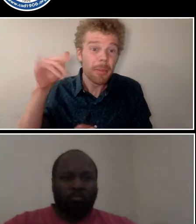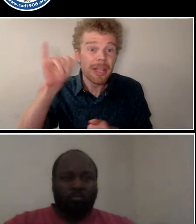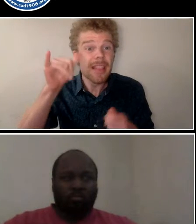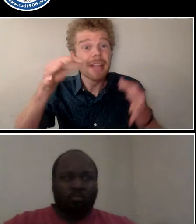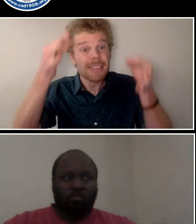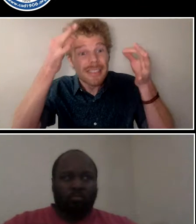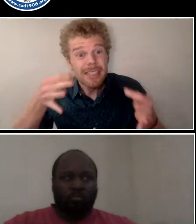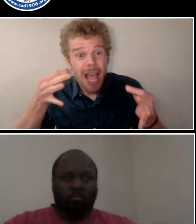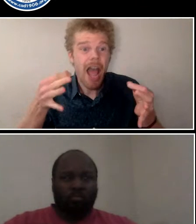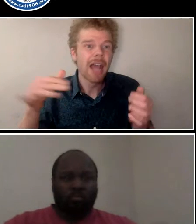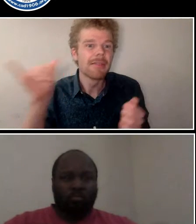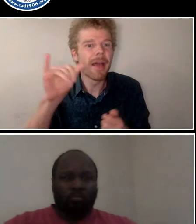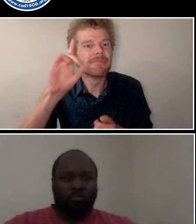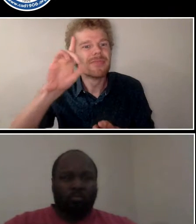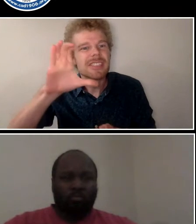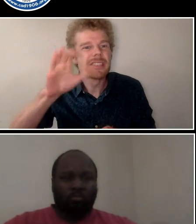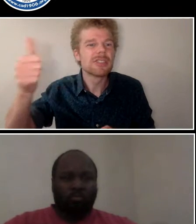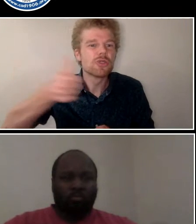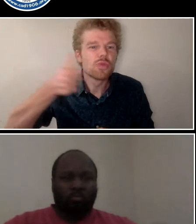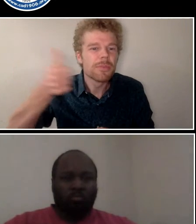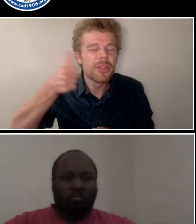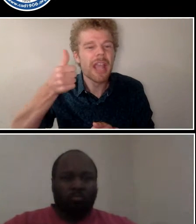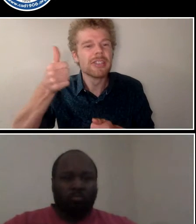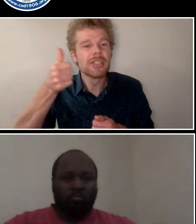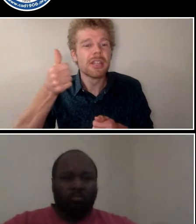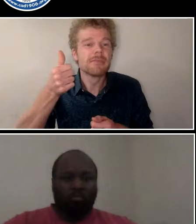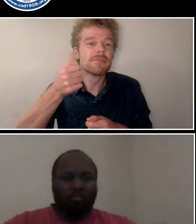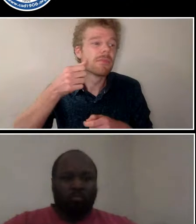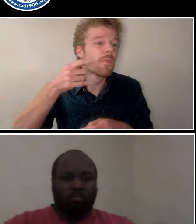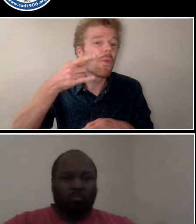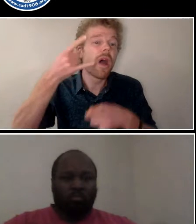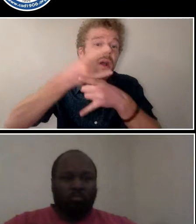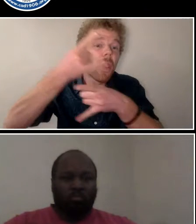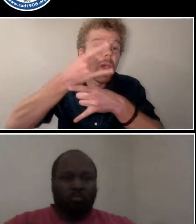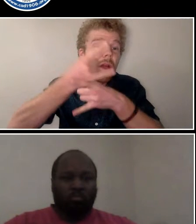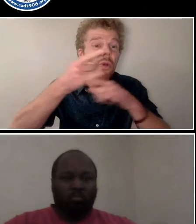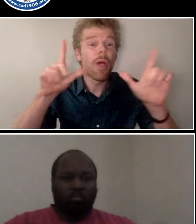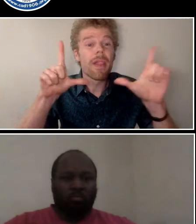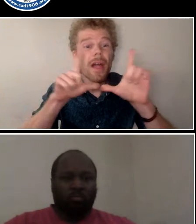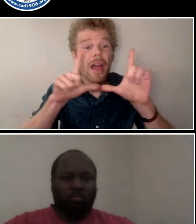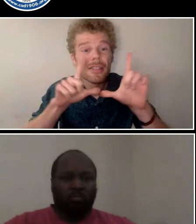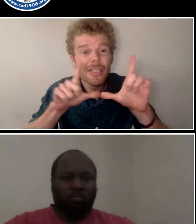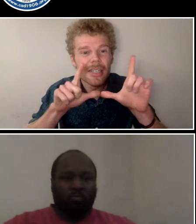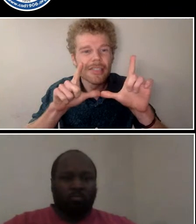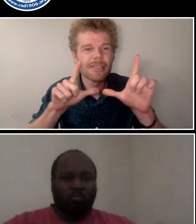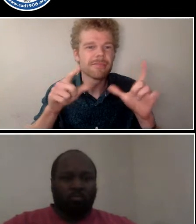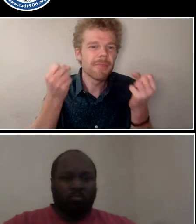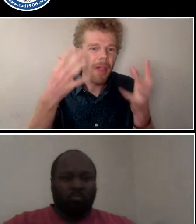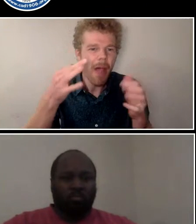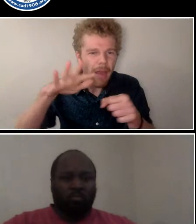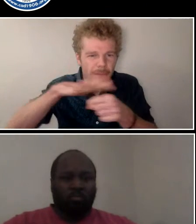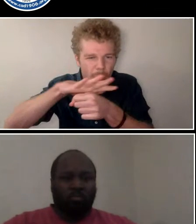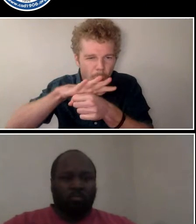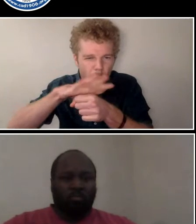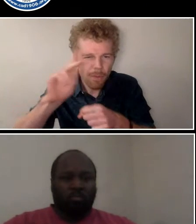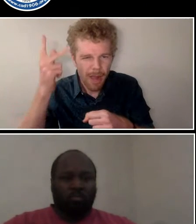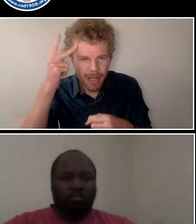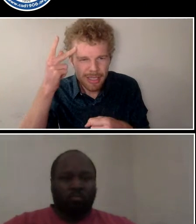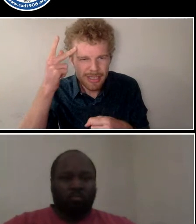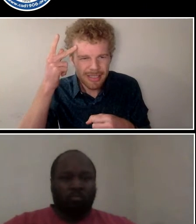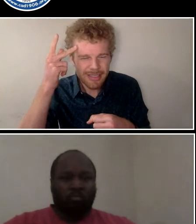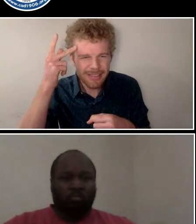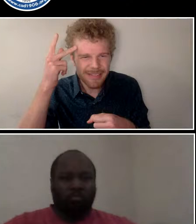And we attend meetings for our neighborhood commission there. And we discuss issues such as